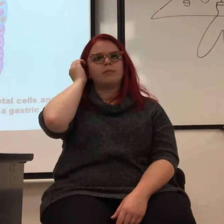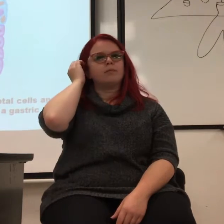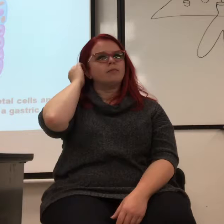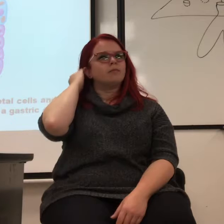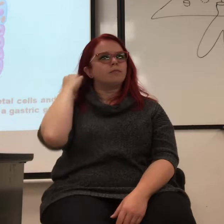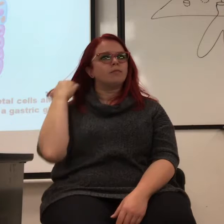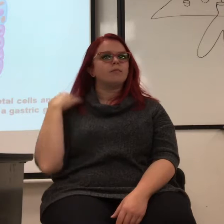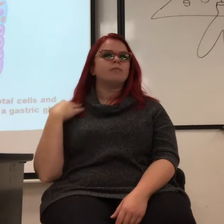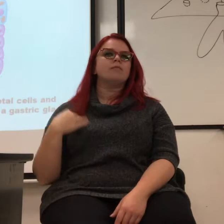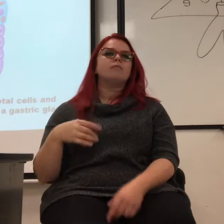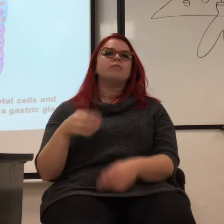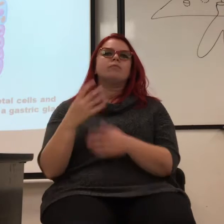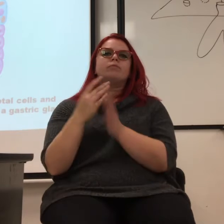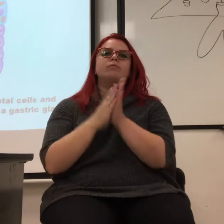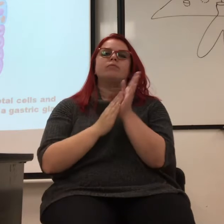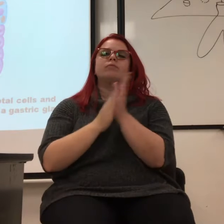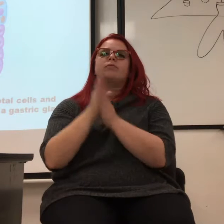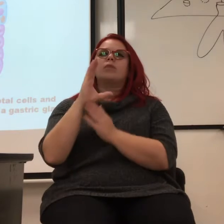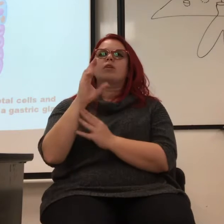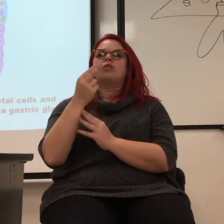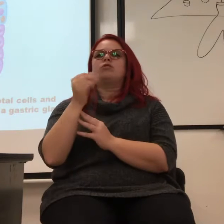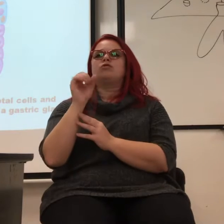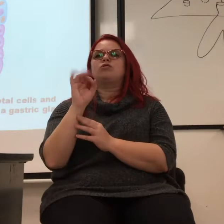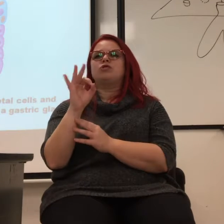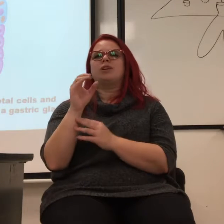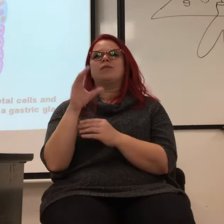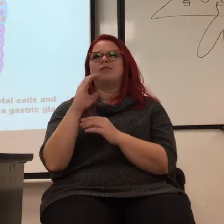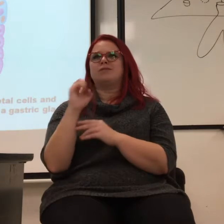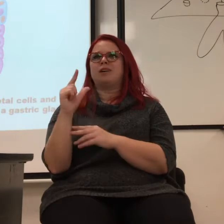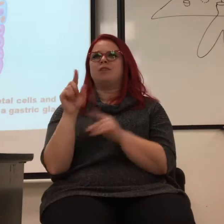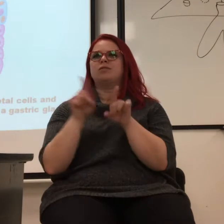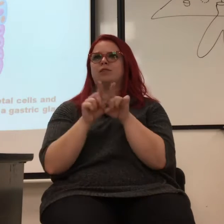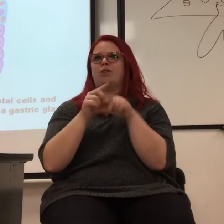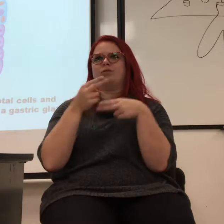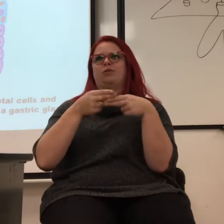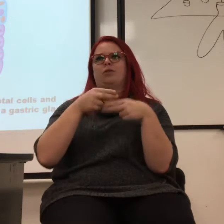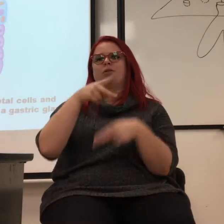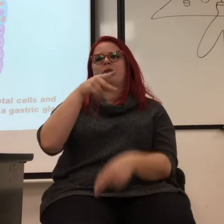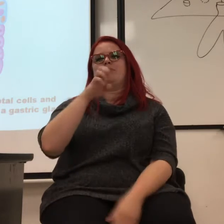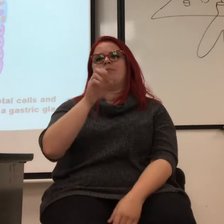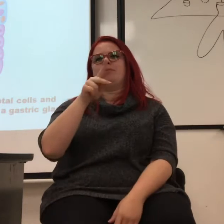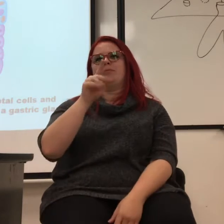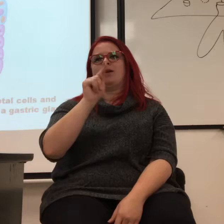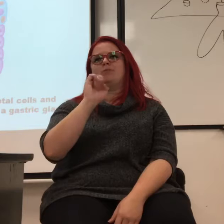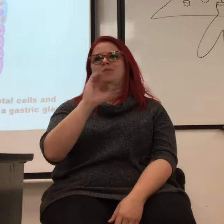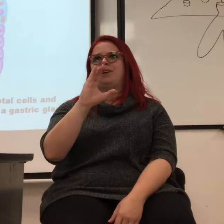Now, chief cells are also called peptic cells because they secrete pepsinogen.